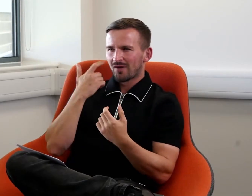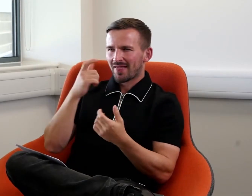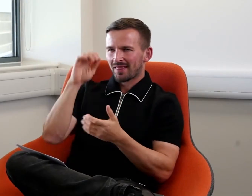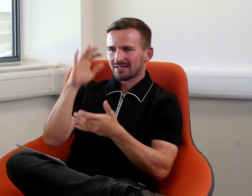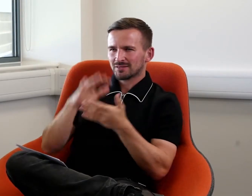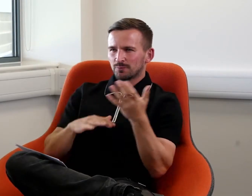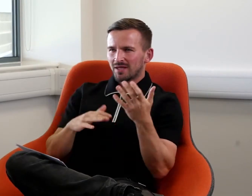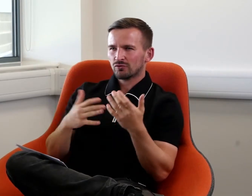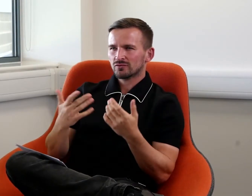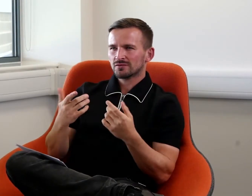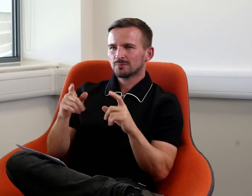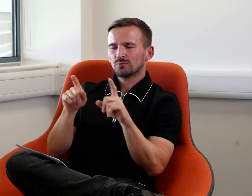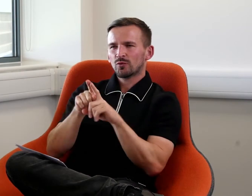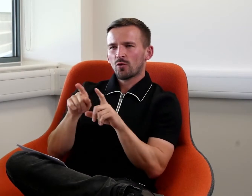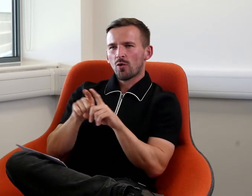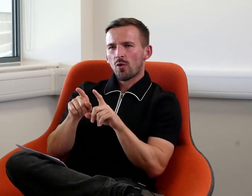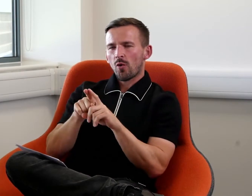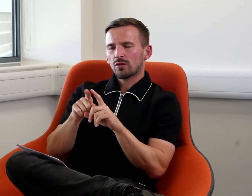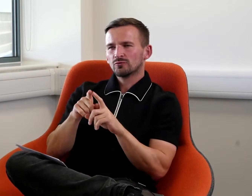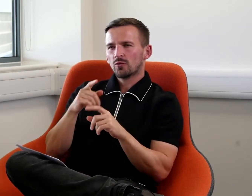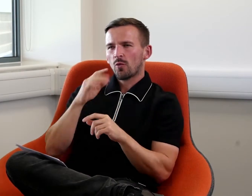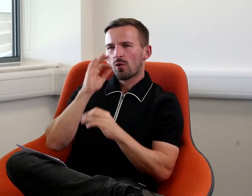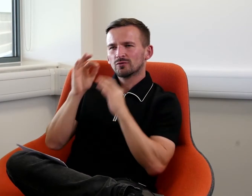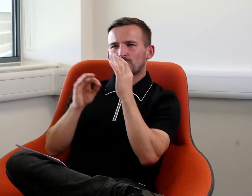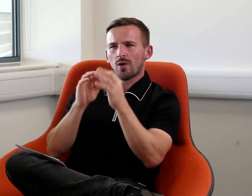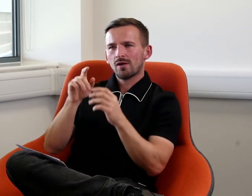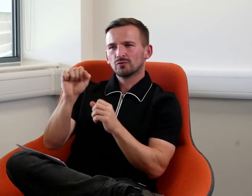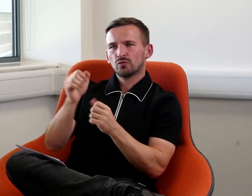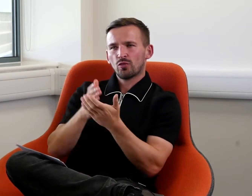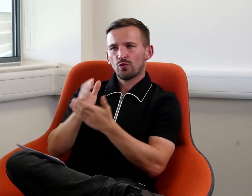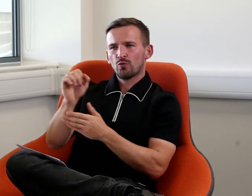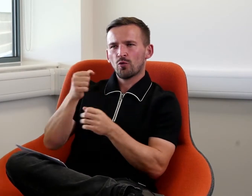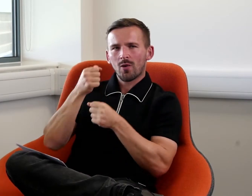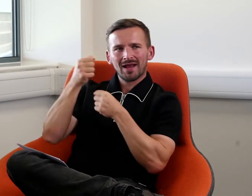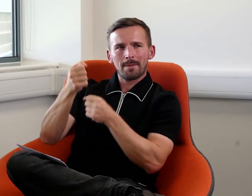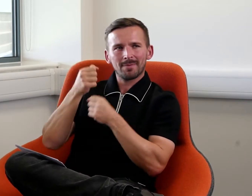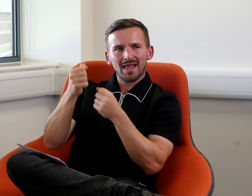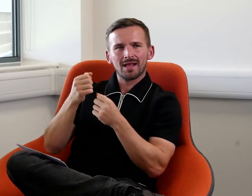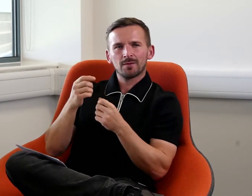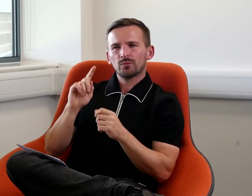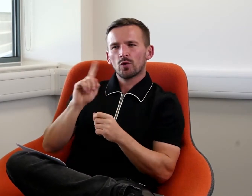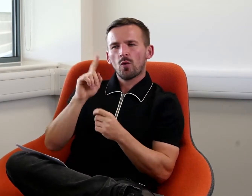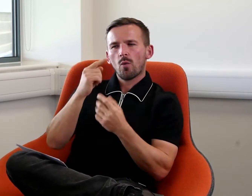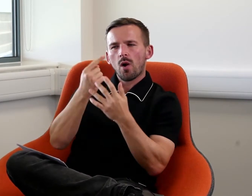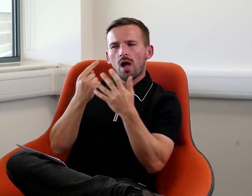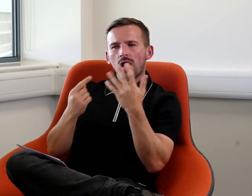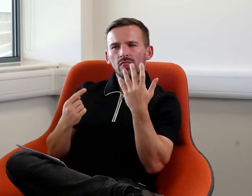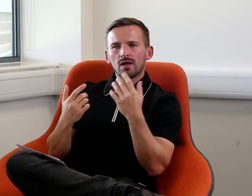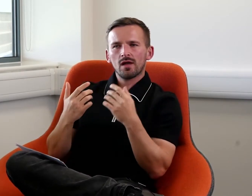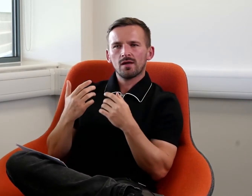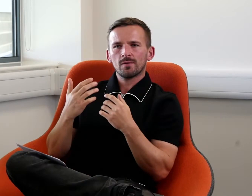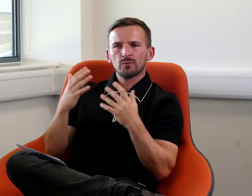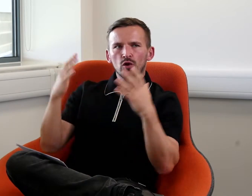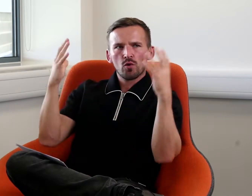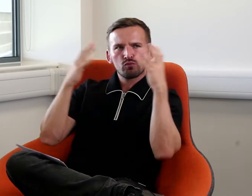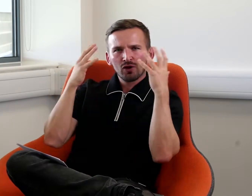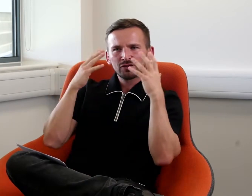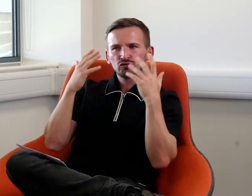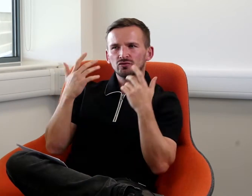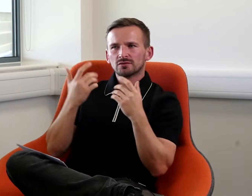like, I'm getting attacked for this? And obviously, when you went through your campaign, did you feel